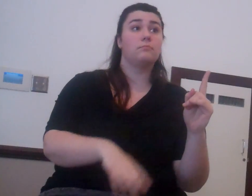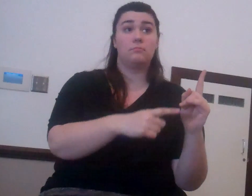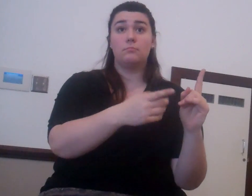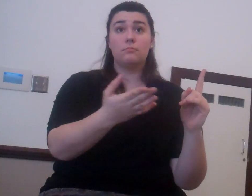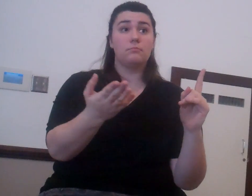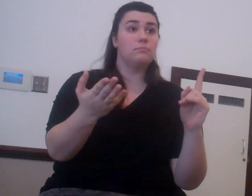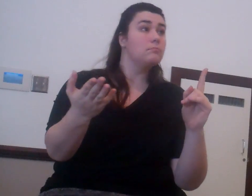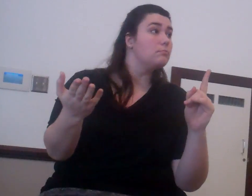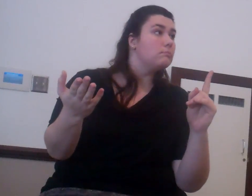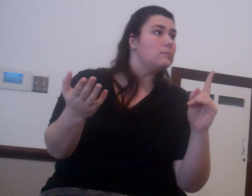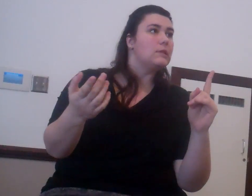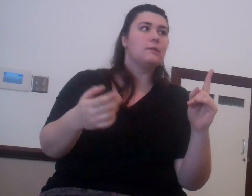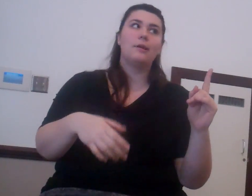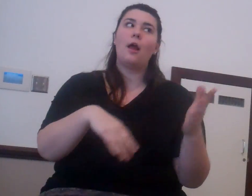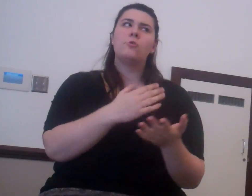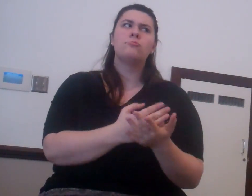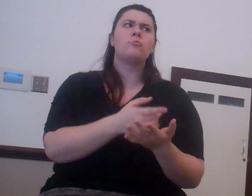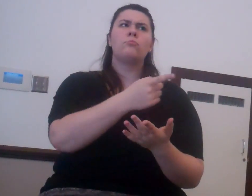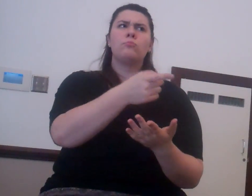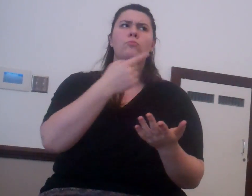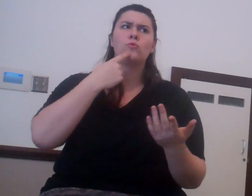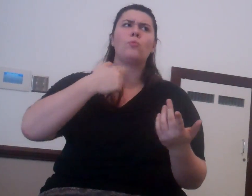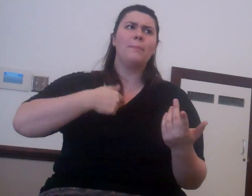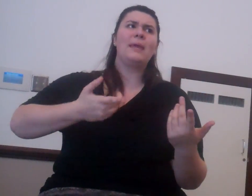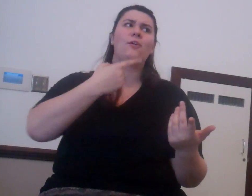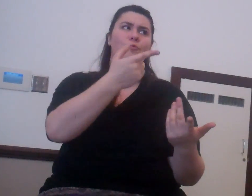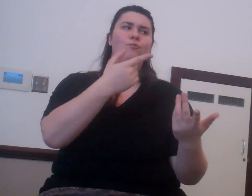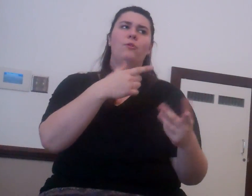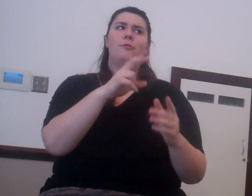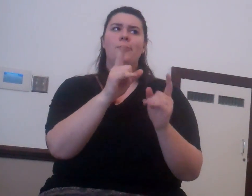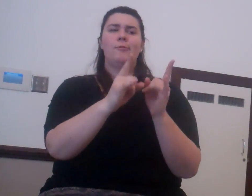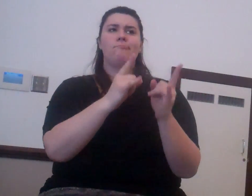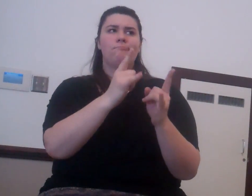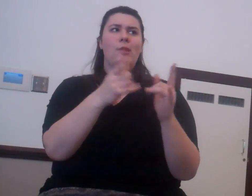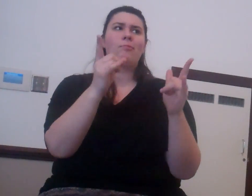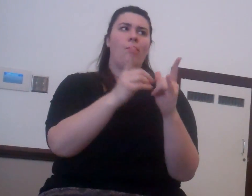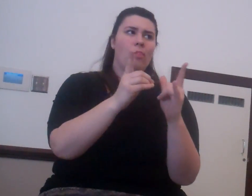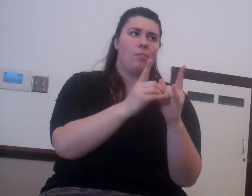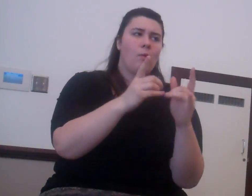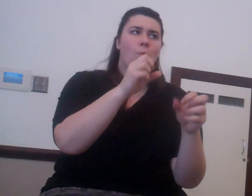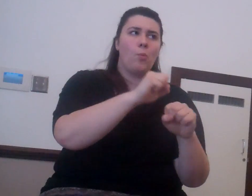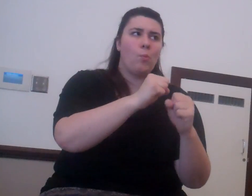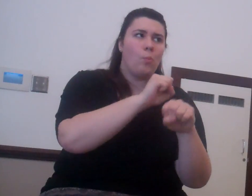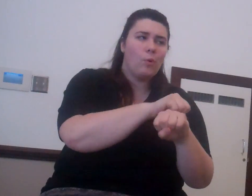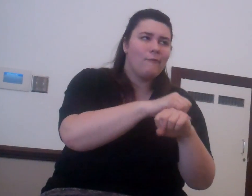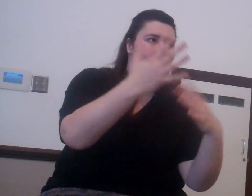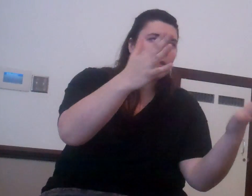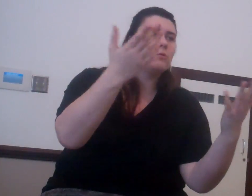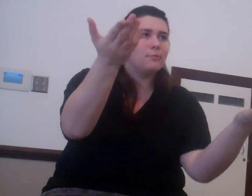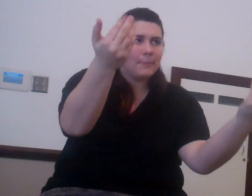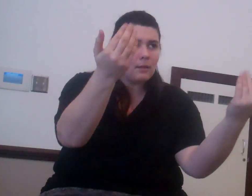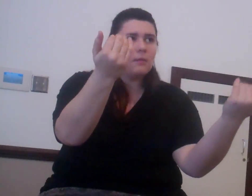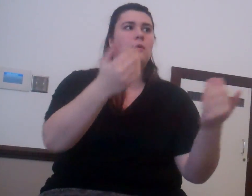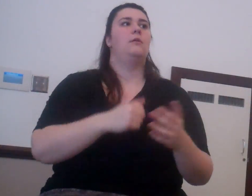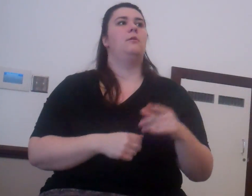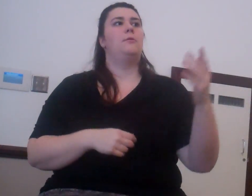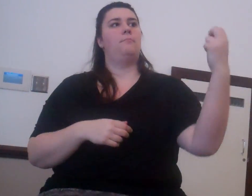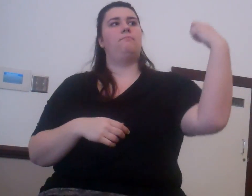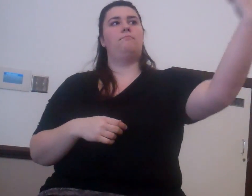Some of you said you've done it, so let me know what you think. Yeah. I have an example. My friend works at a mill back home with his mom, his